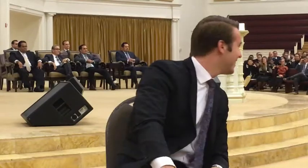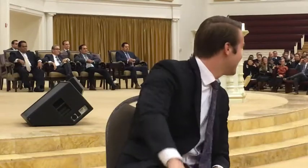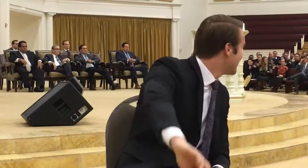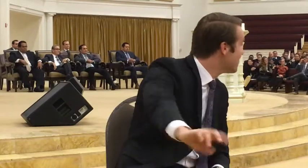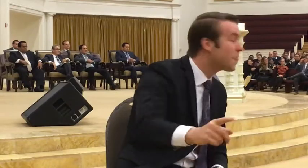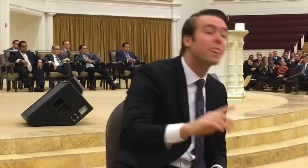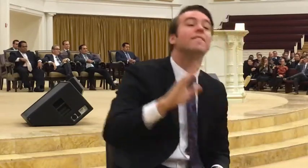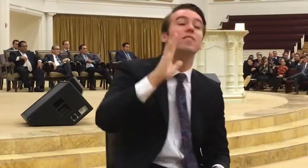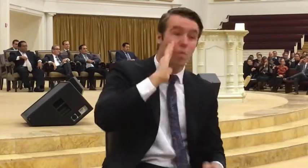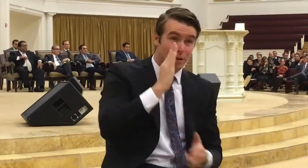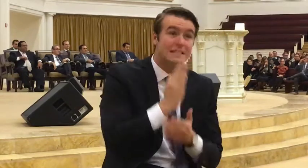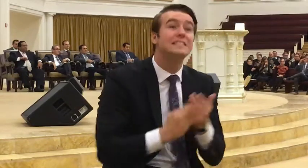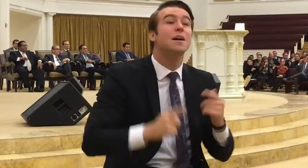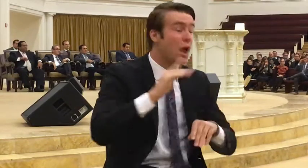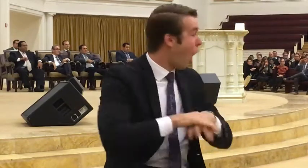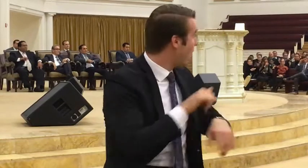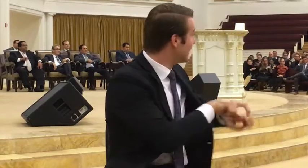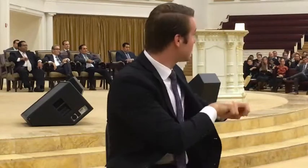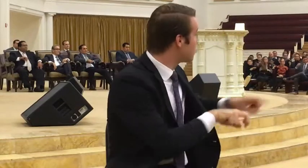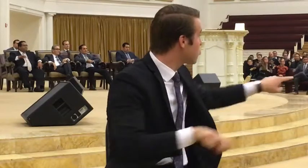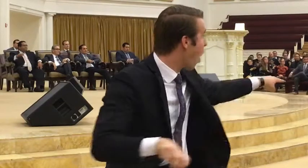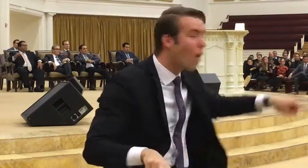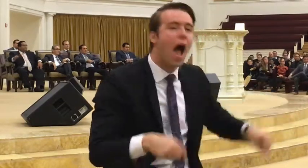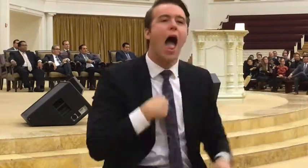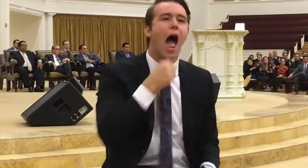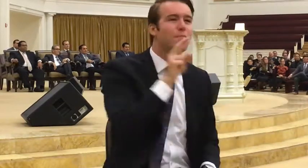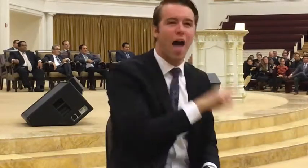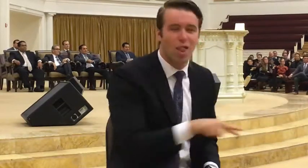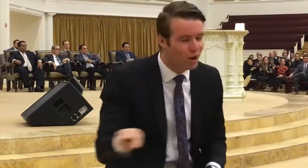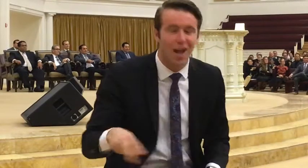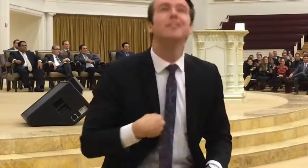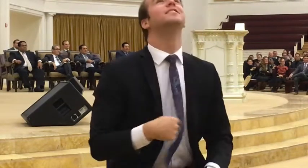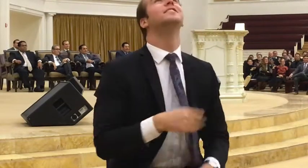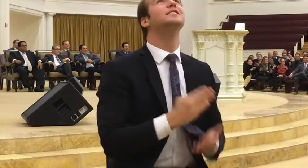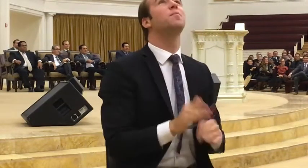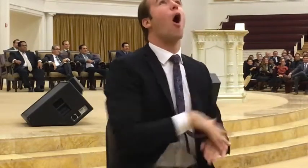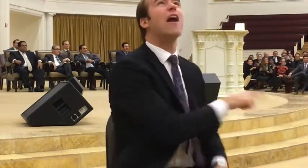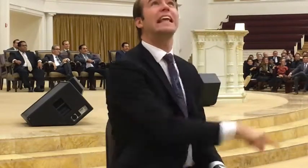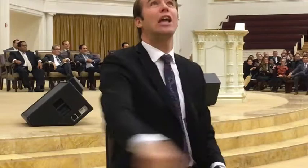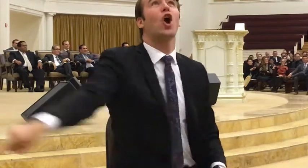There's going to be somebody on this road. I'm not even looking who.